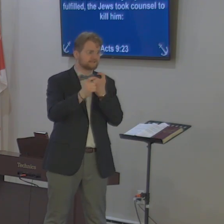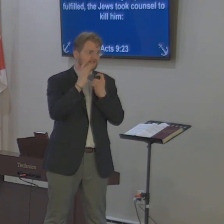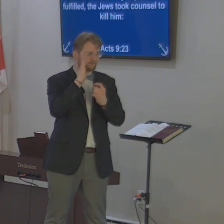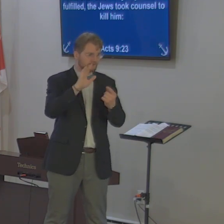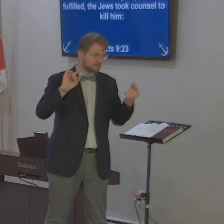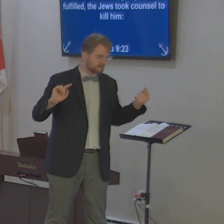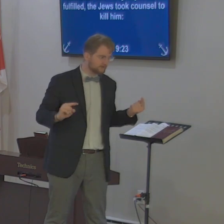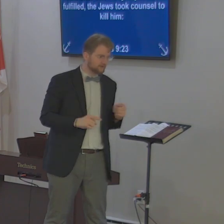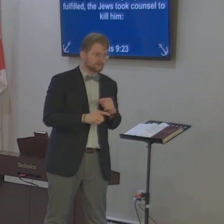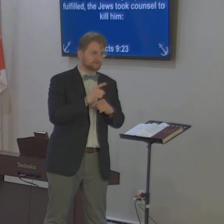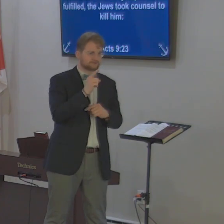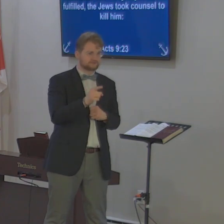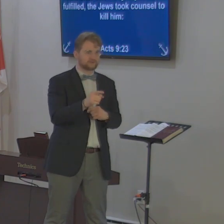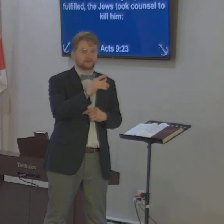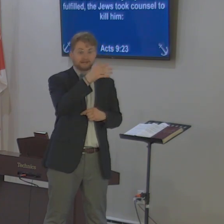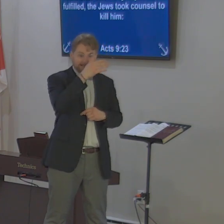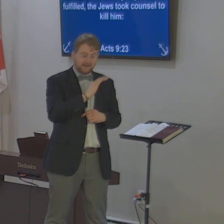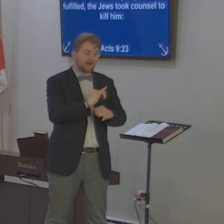And God instructs